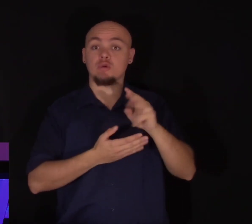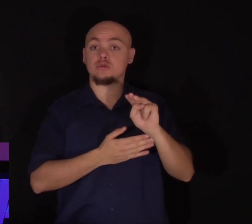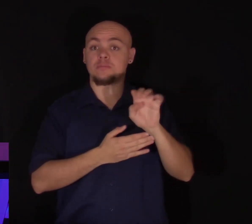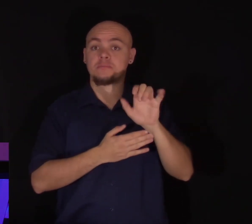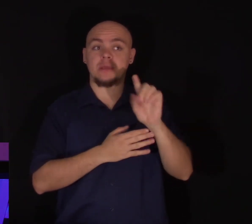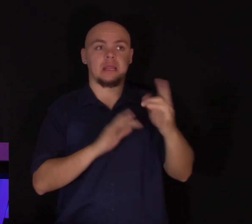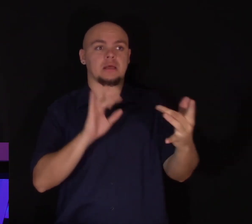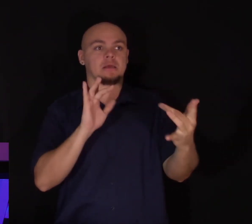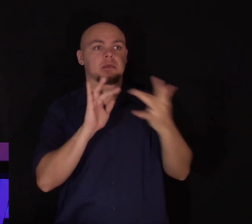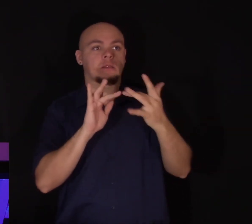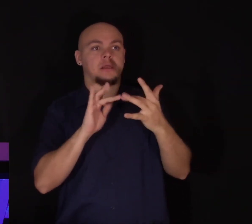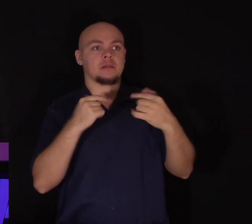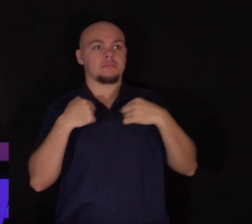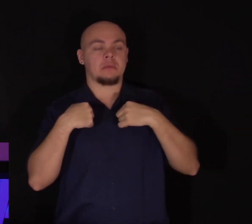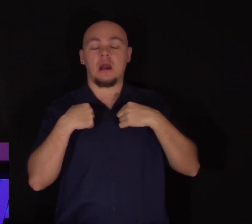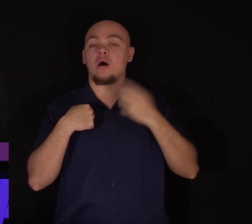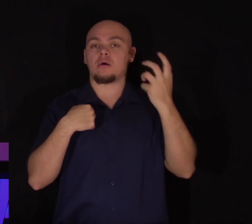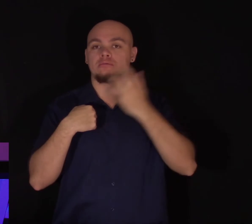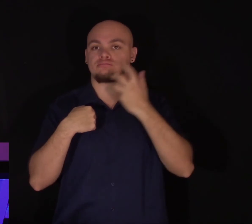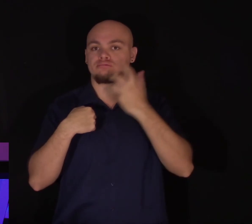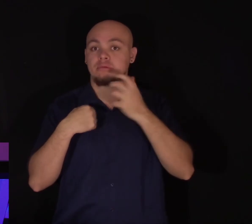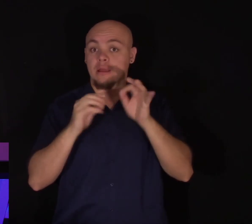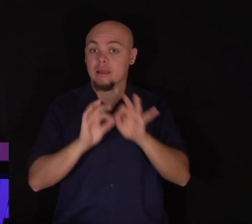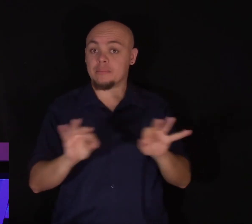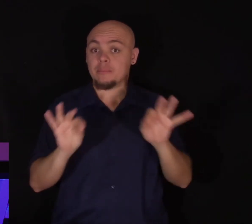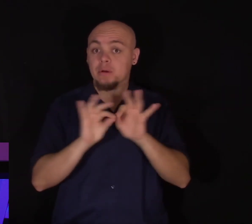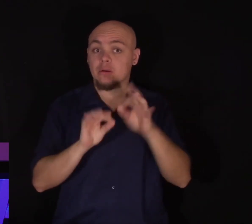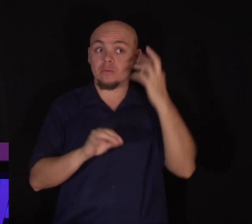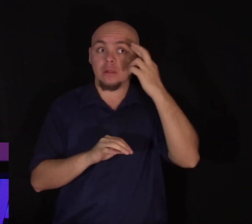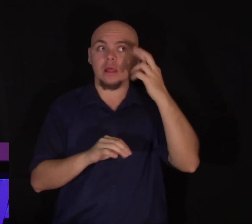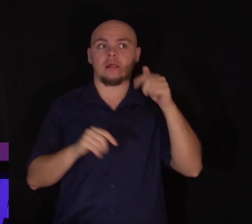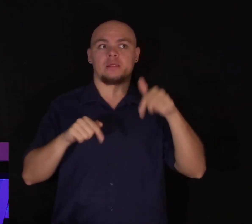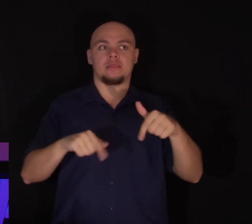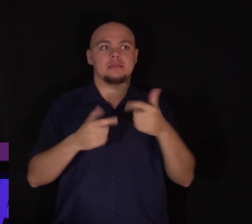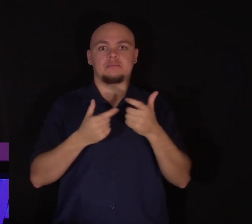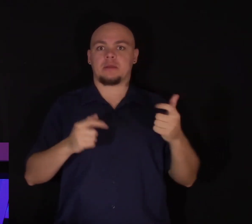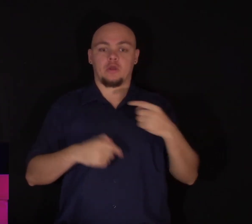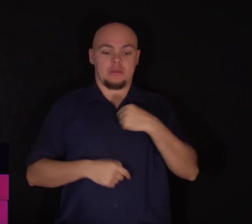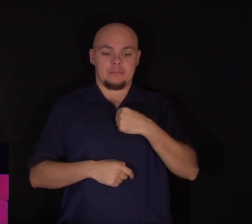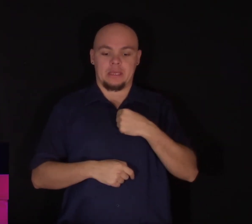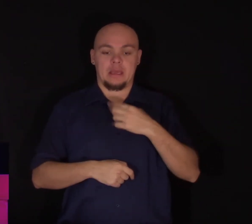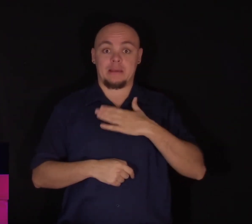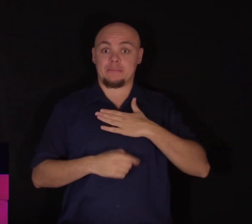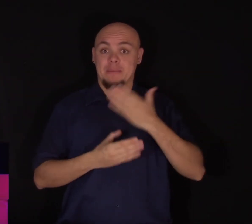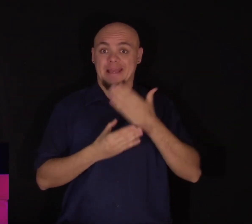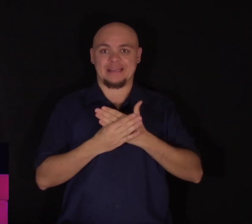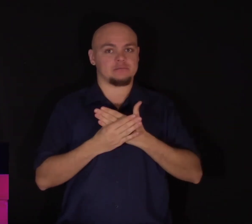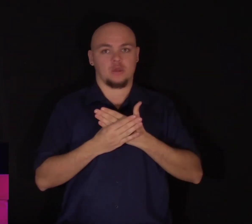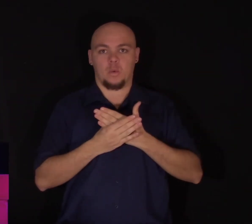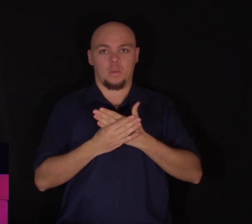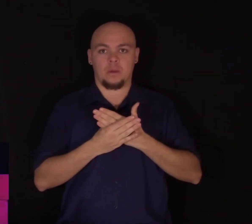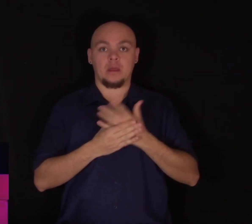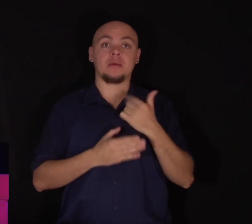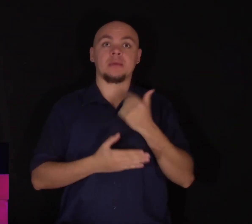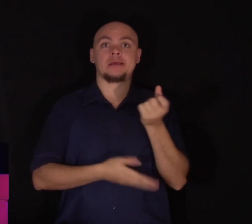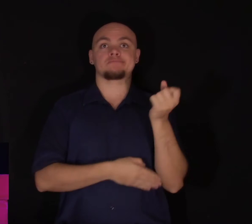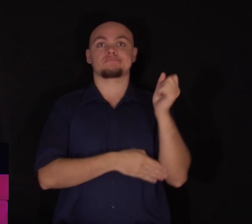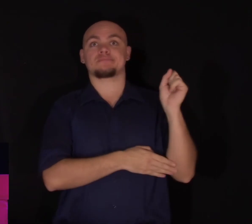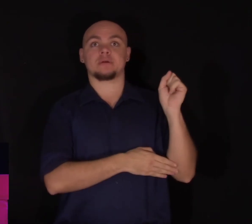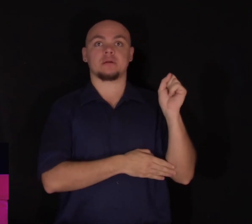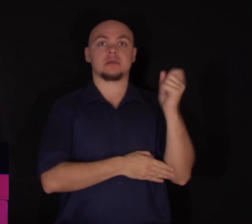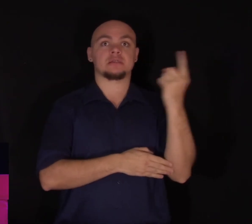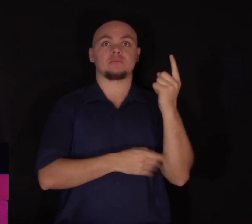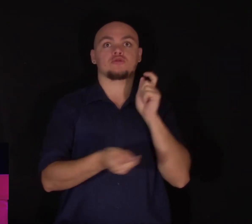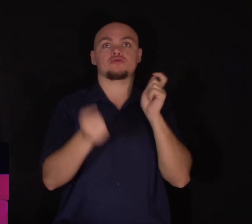me, and thank God it did, because that was when I realized this is way bigger than me in my case. And instead of me standing up and being like, someone should